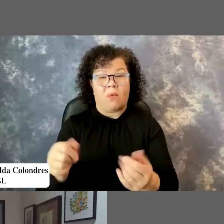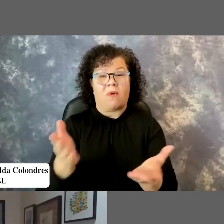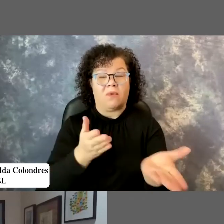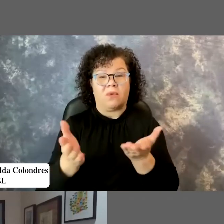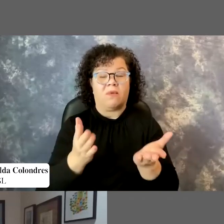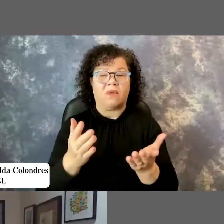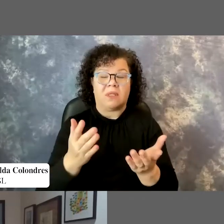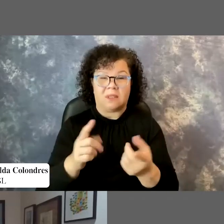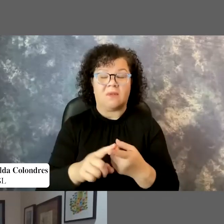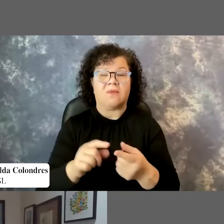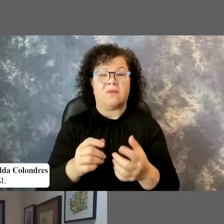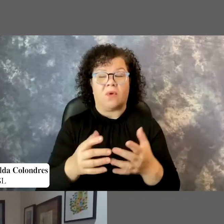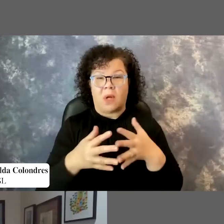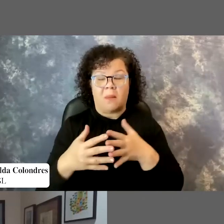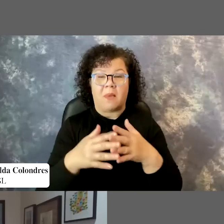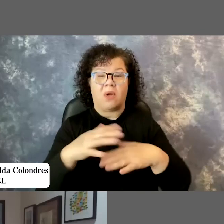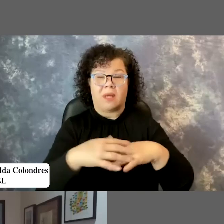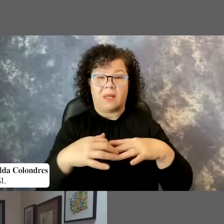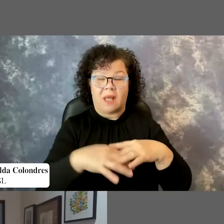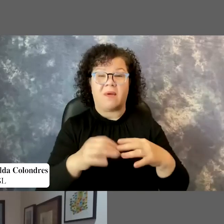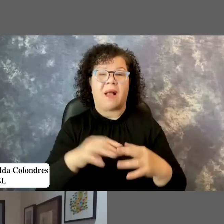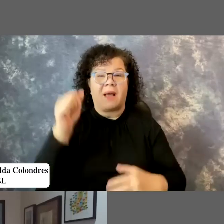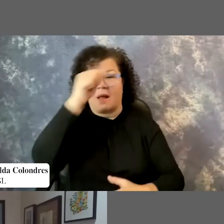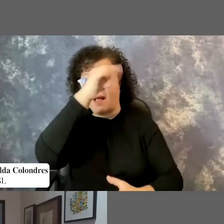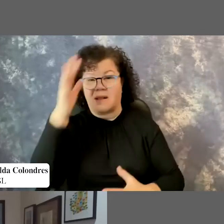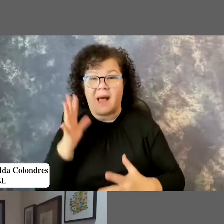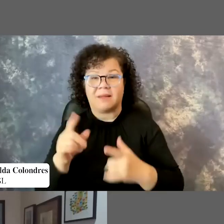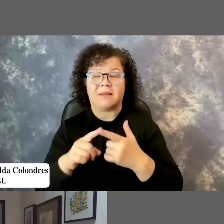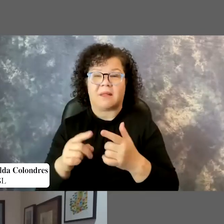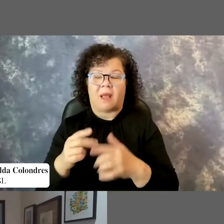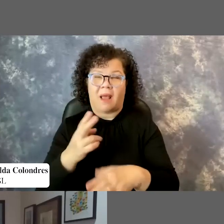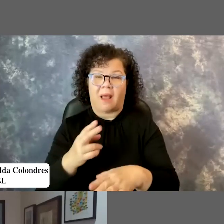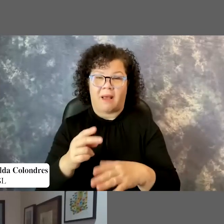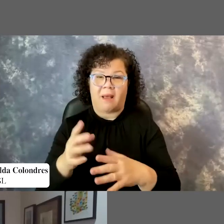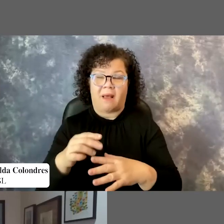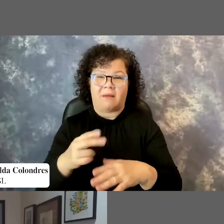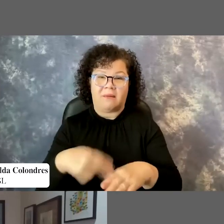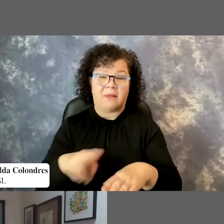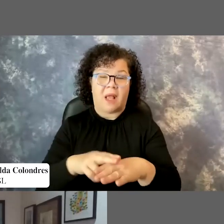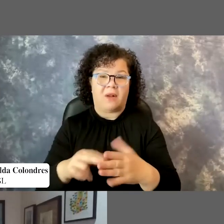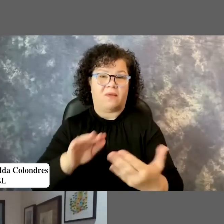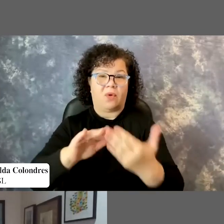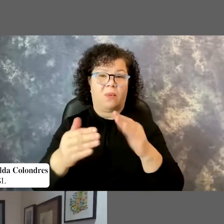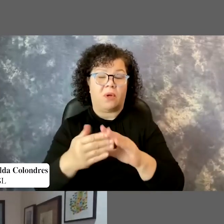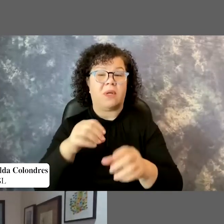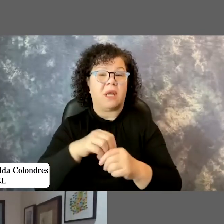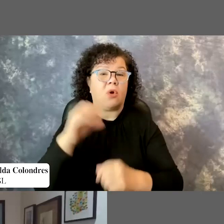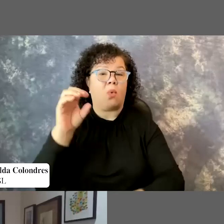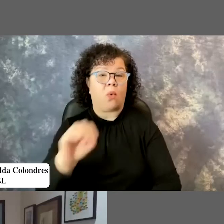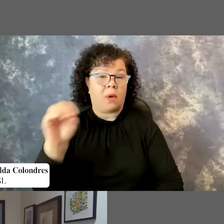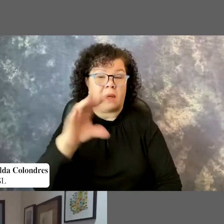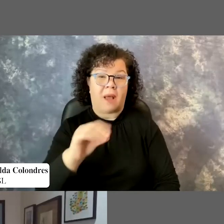for American Indians and Alaska Native communities in Oregon and Southwest Washington.